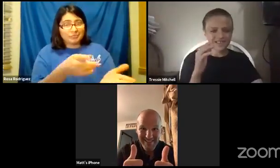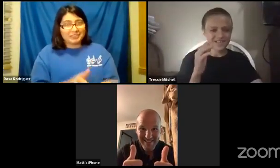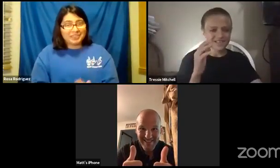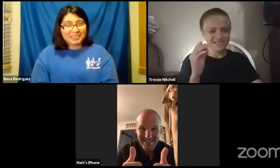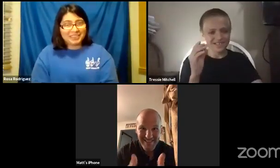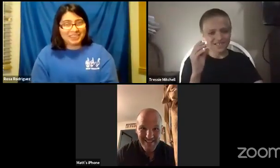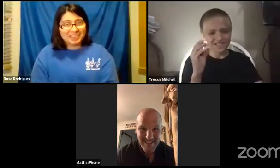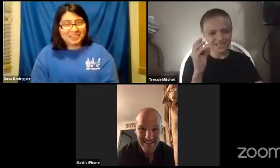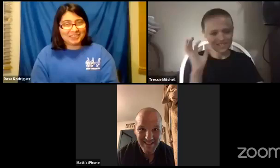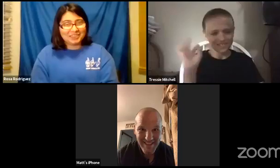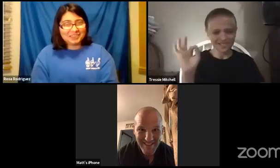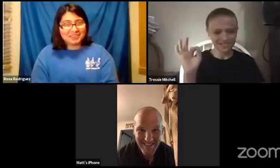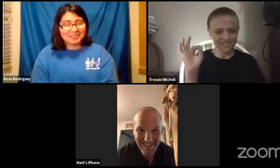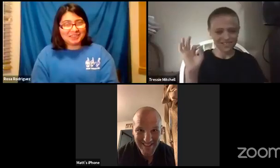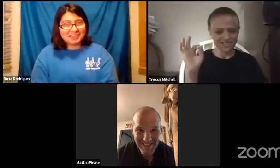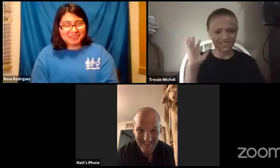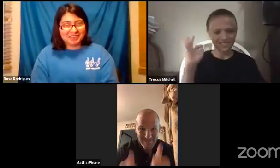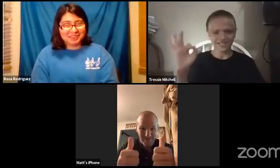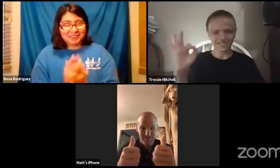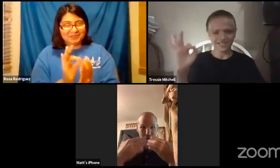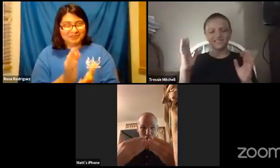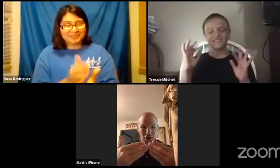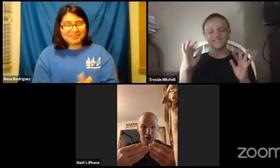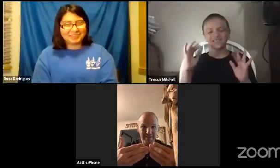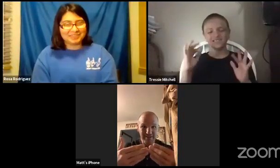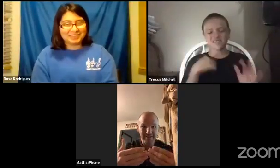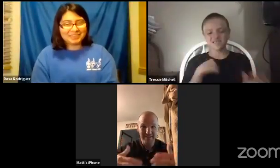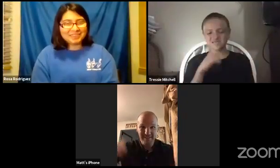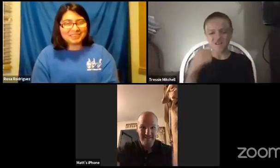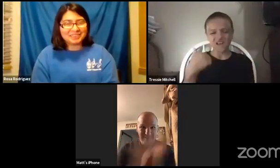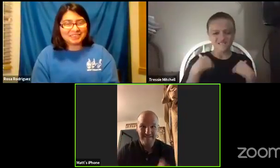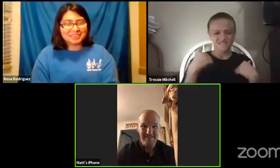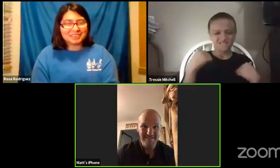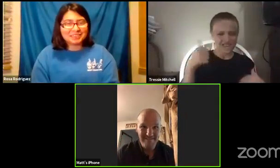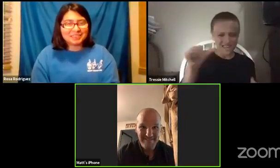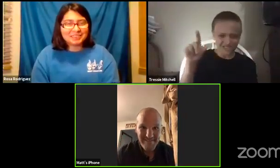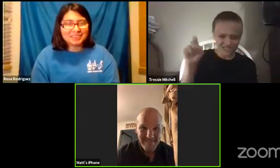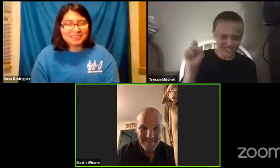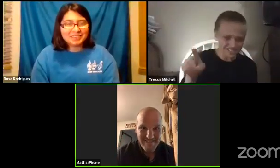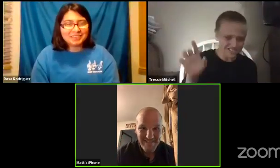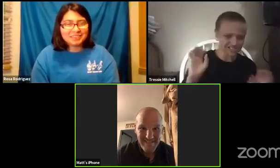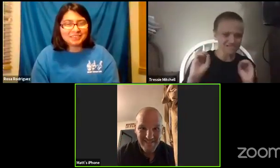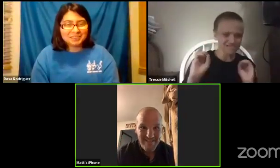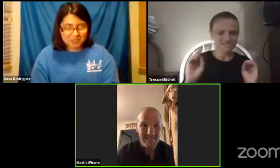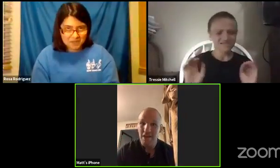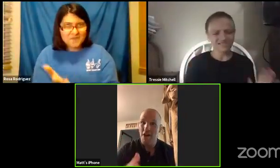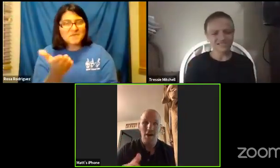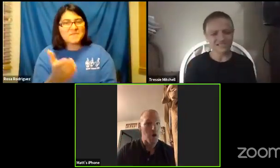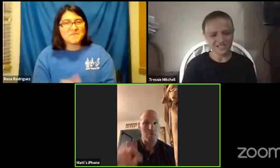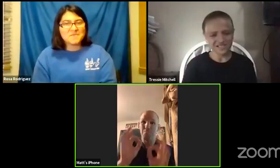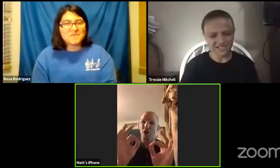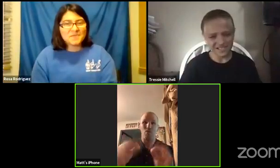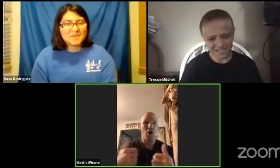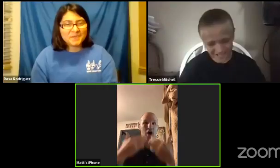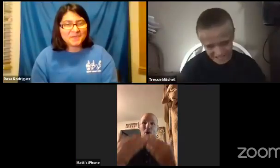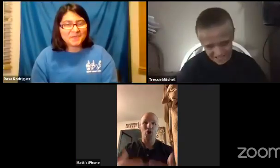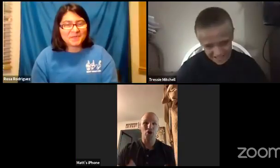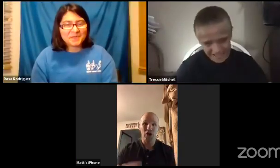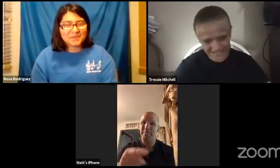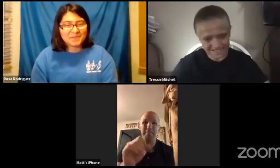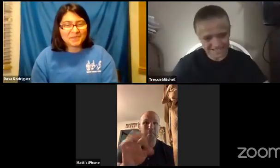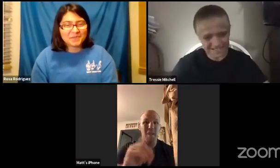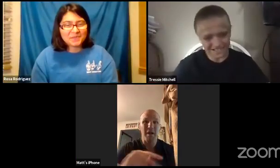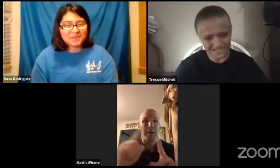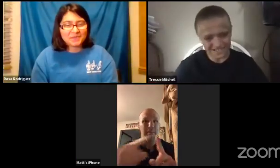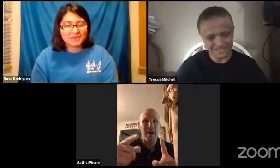Any final words, Marshall? Oh, good. I think I'm good. No, Oh. I don't have any more